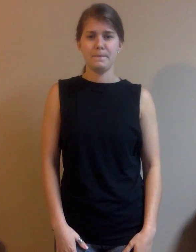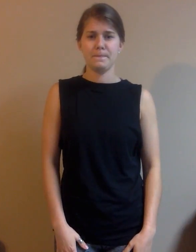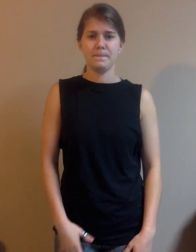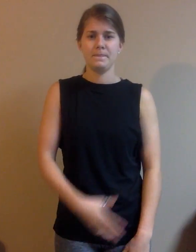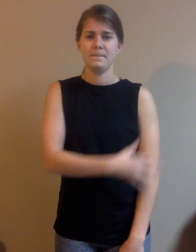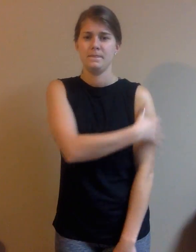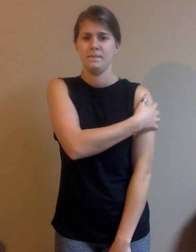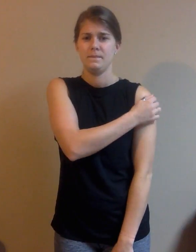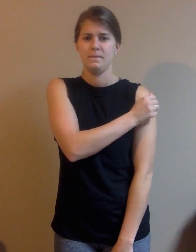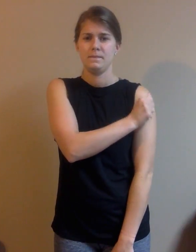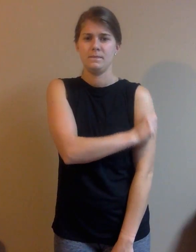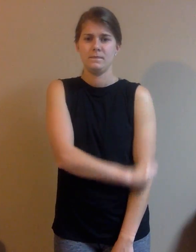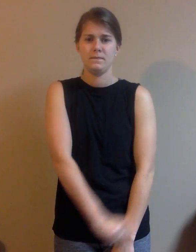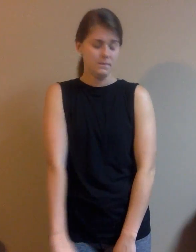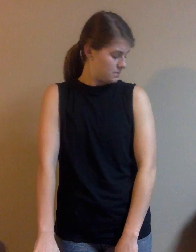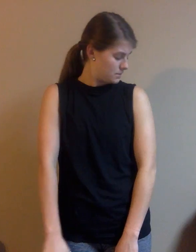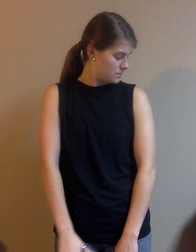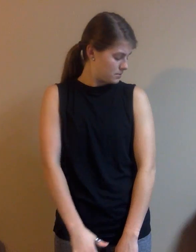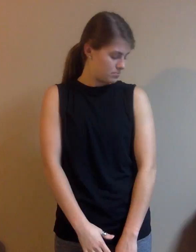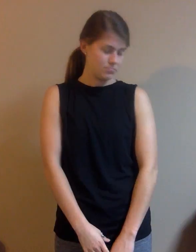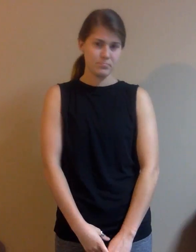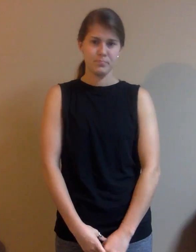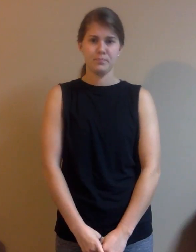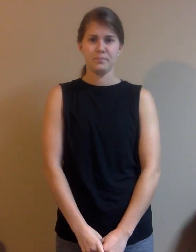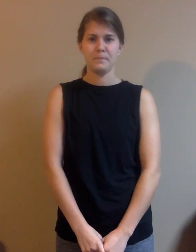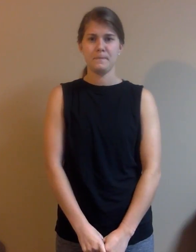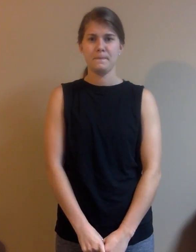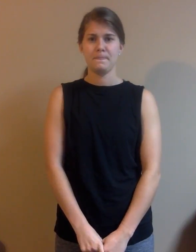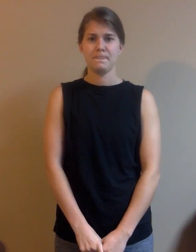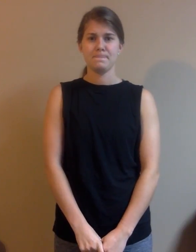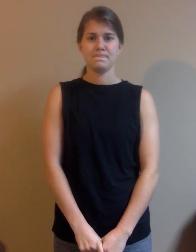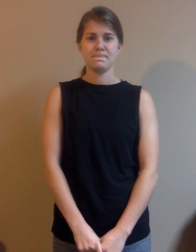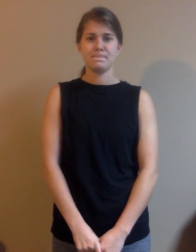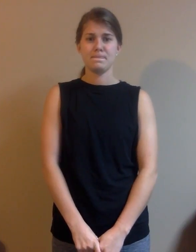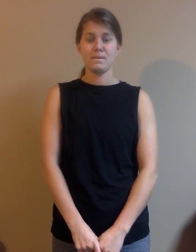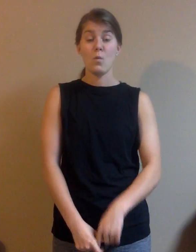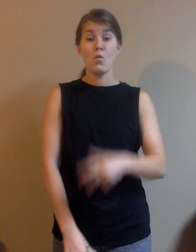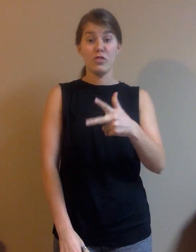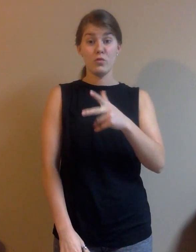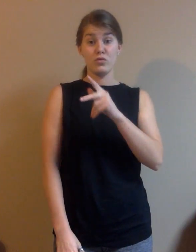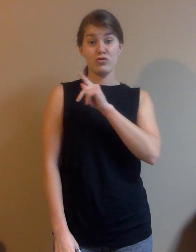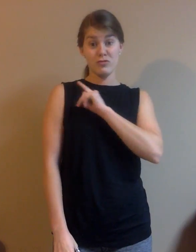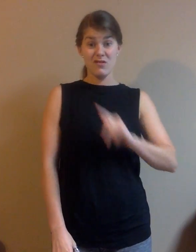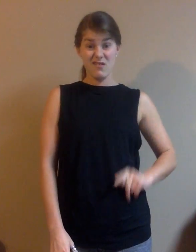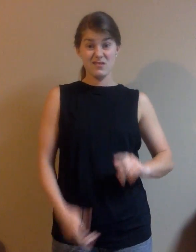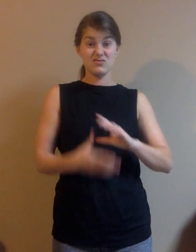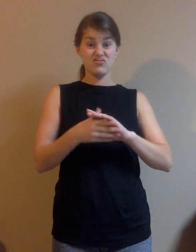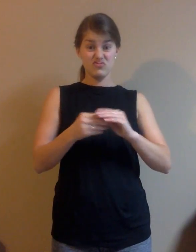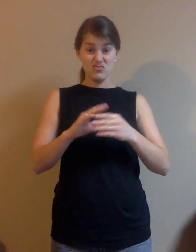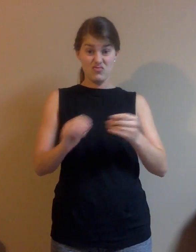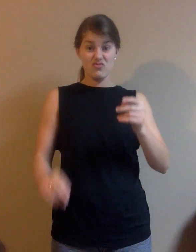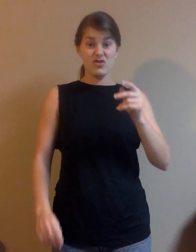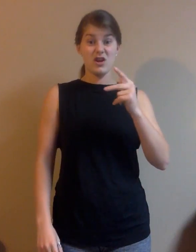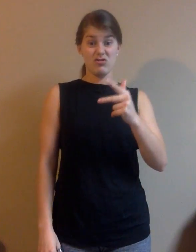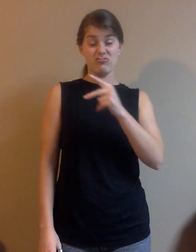know, are you okay with that? And they said, yeah, why was that wrong? They just switched. I think that was it. Anyway, the three boys came in, little four-year-olds with tea towels on their heads, and they put these